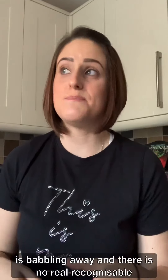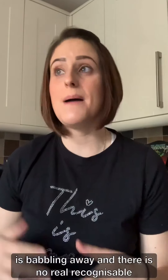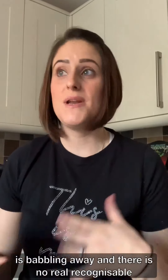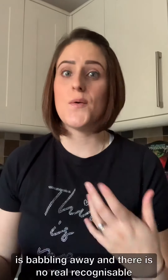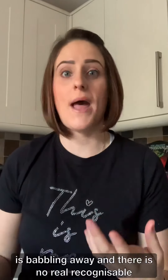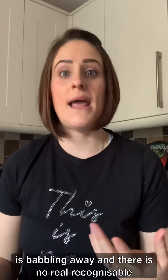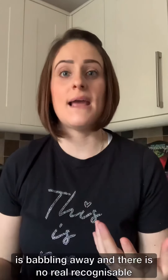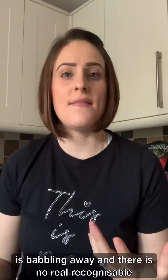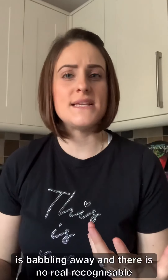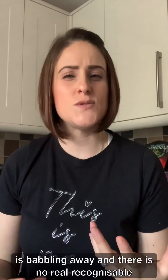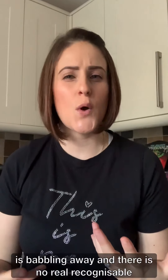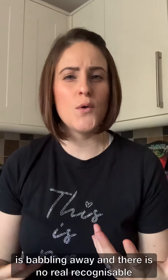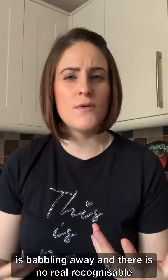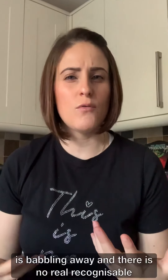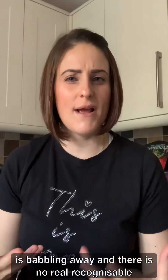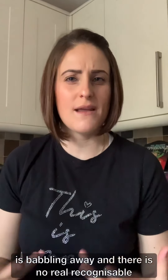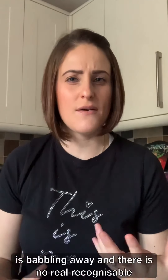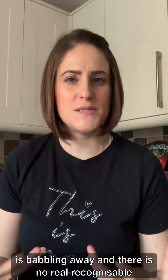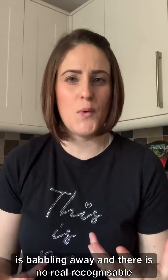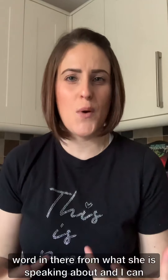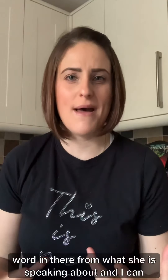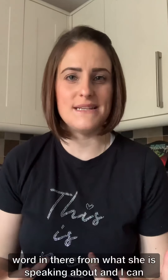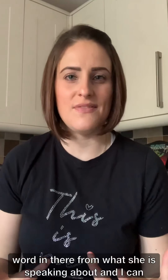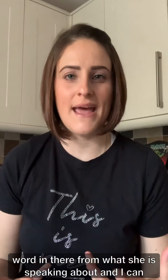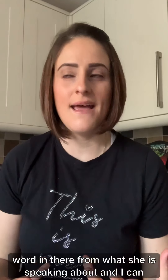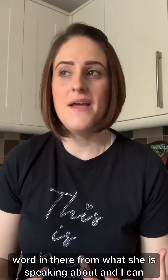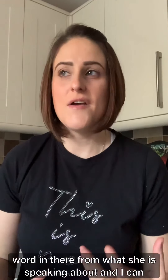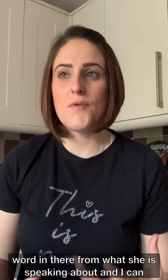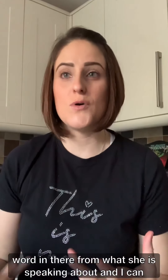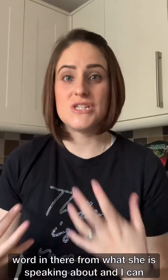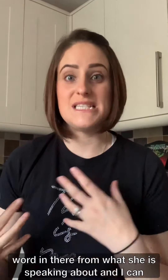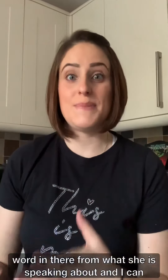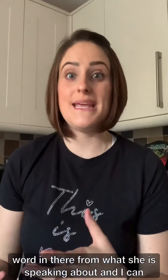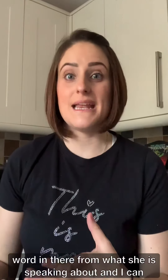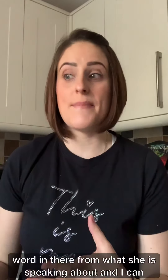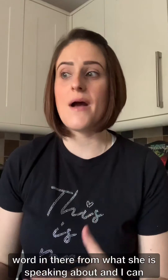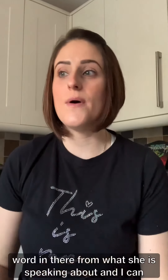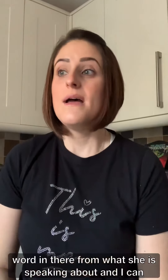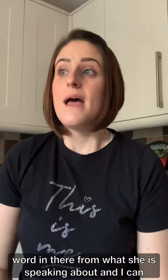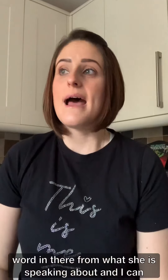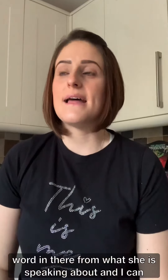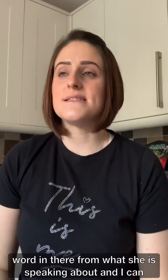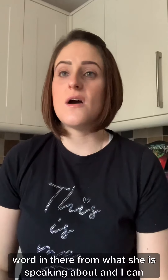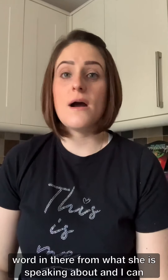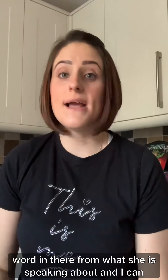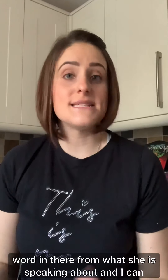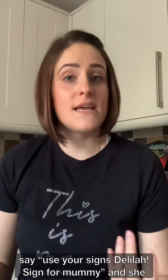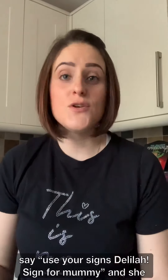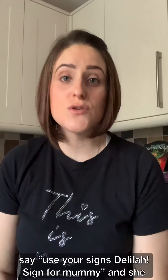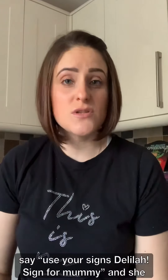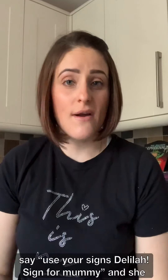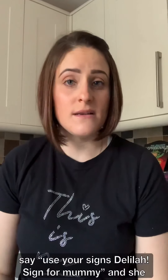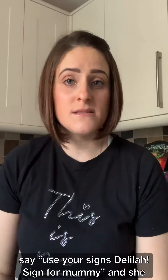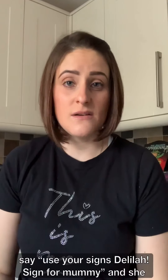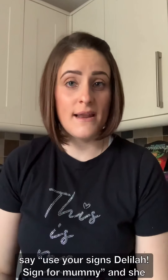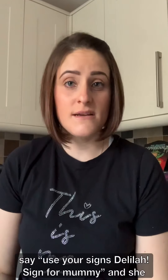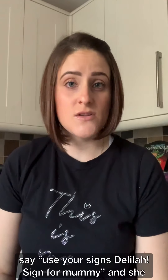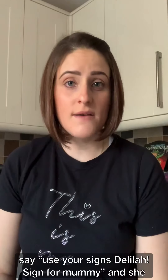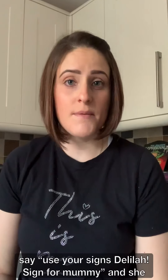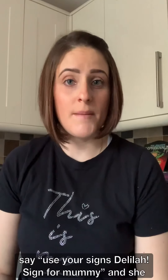babbling away and there's no real recognisable word in there from what she's speaking about and I can say use your sign Delilah sign for mummy